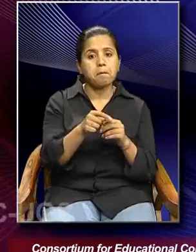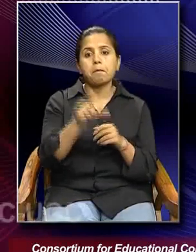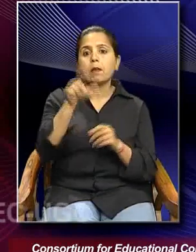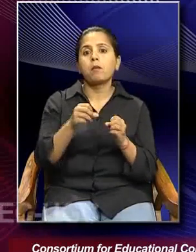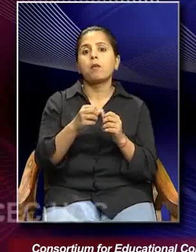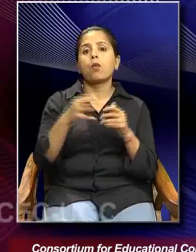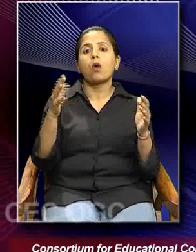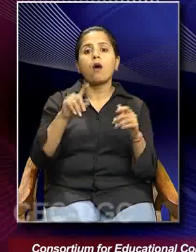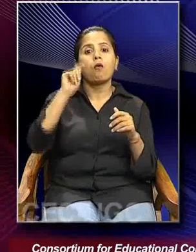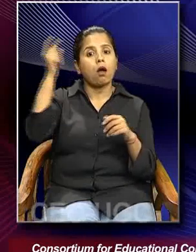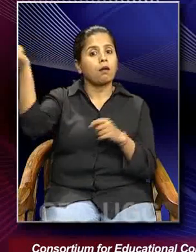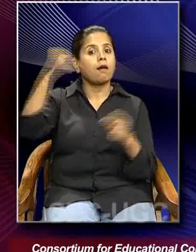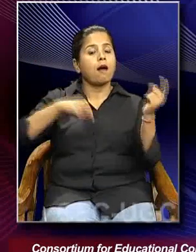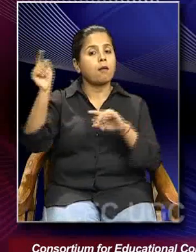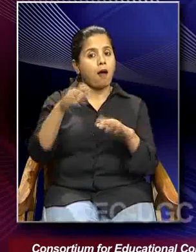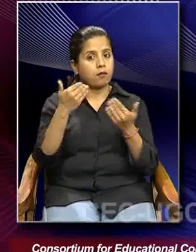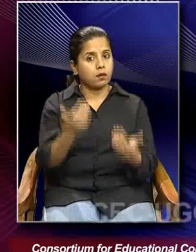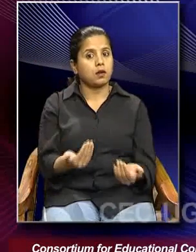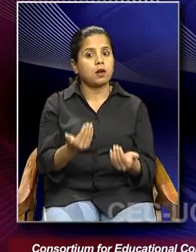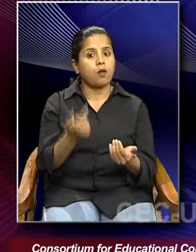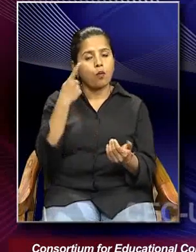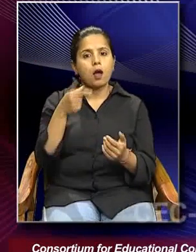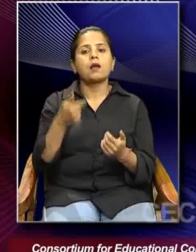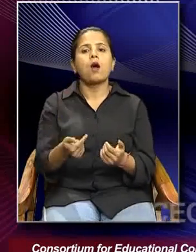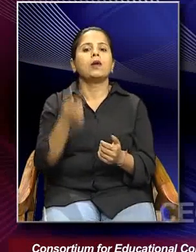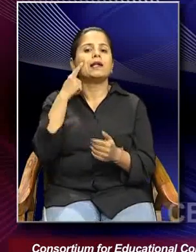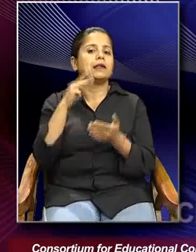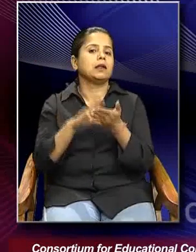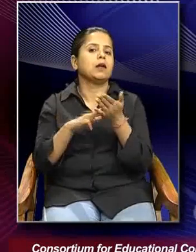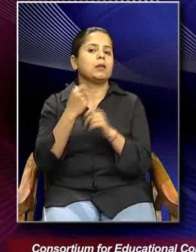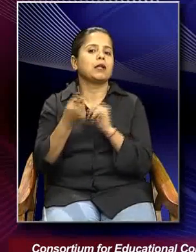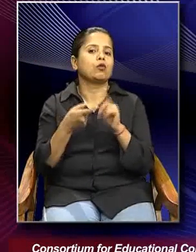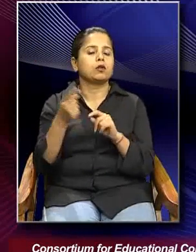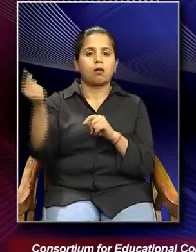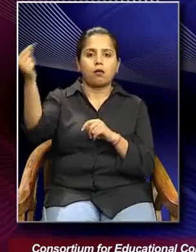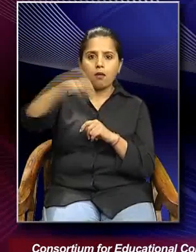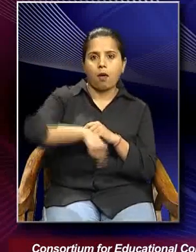coming actually from outside the country so immigration is happening where people from